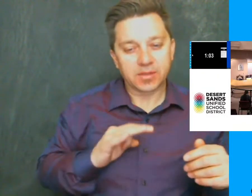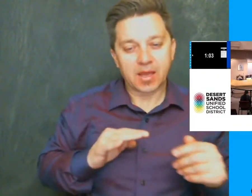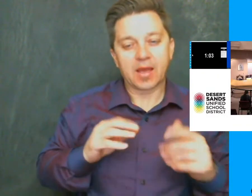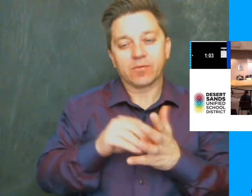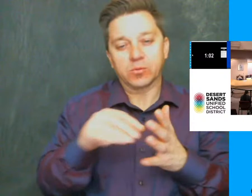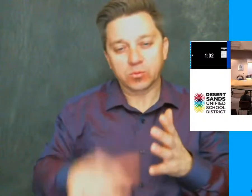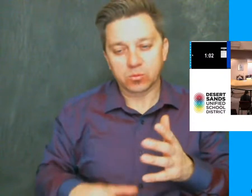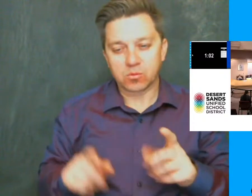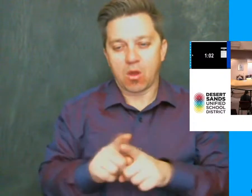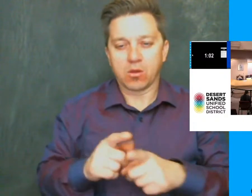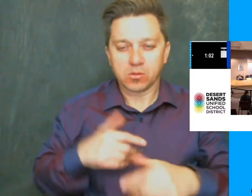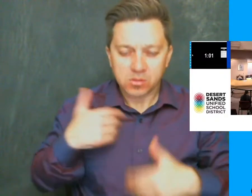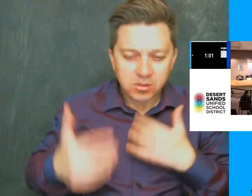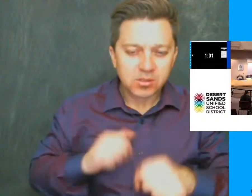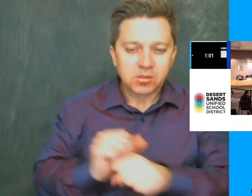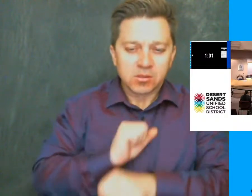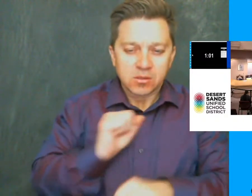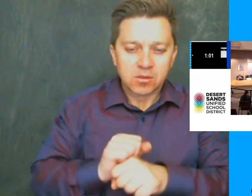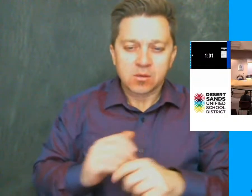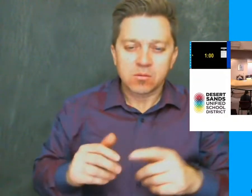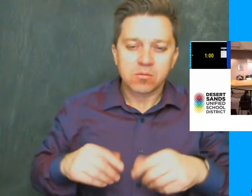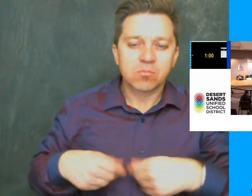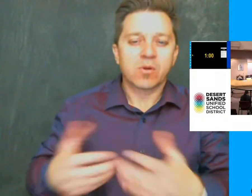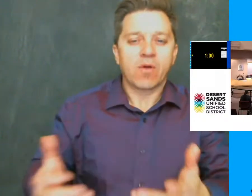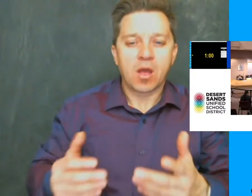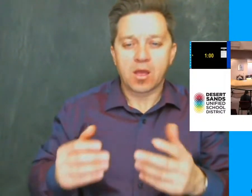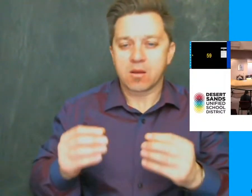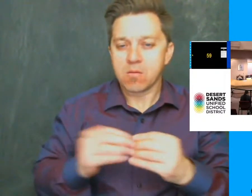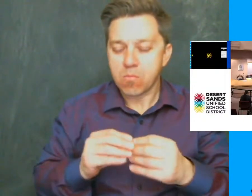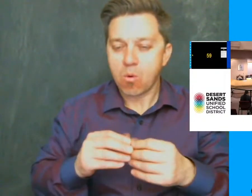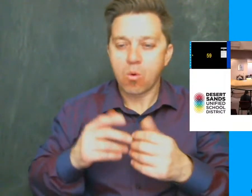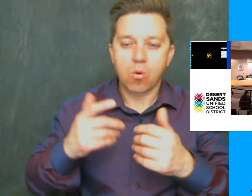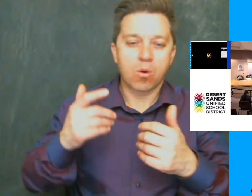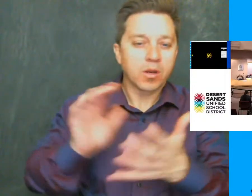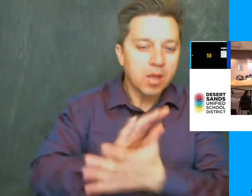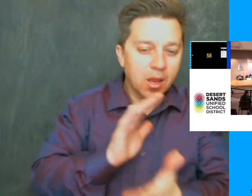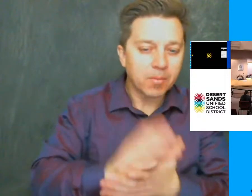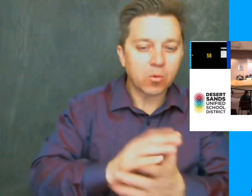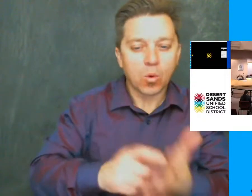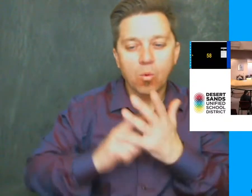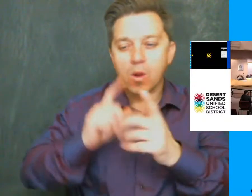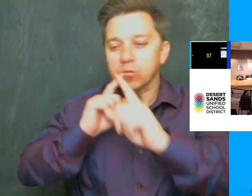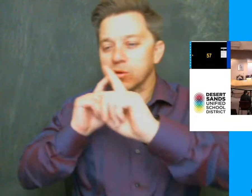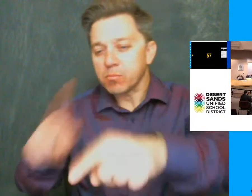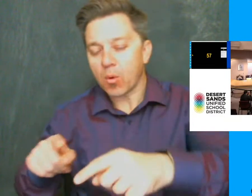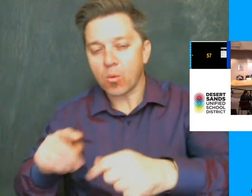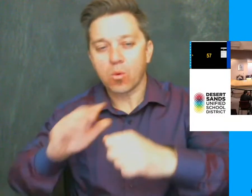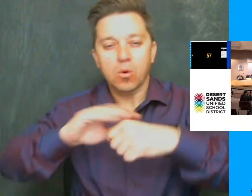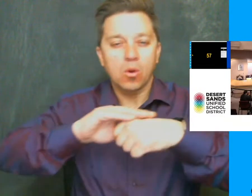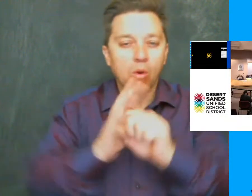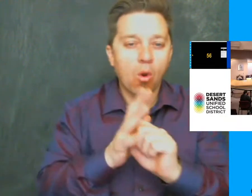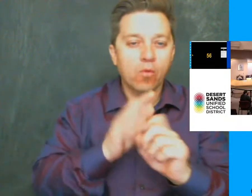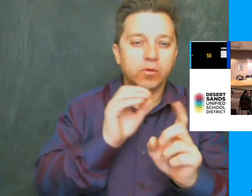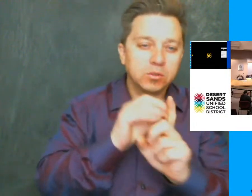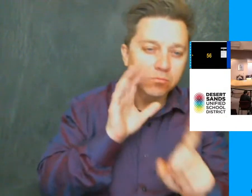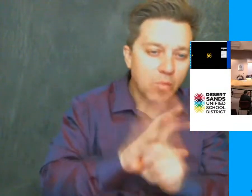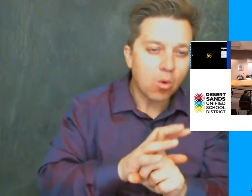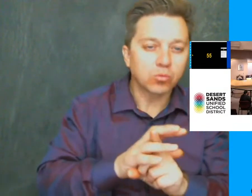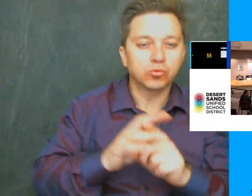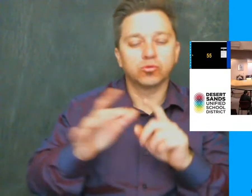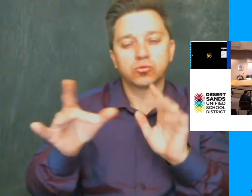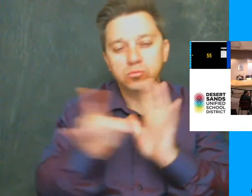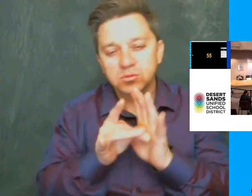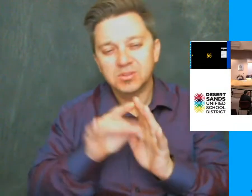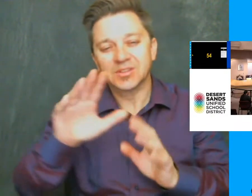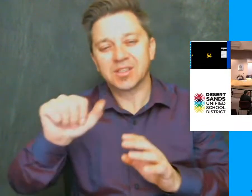beyond providing the additional documentation required to report COVID exposures and COVID cases to the appropriate departments.